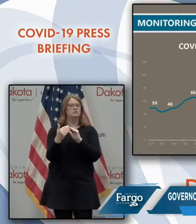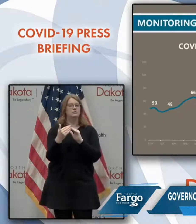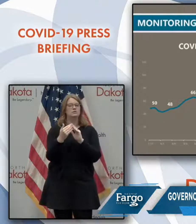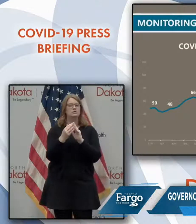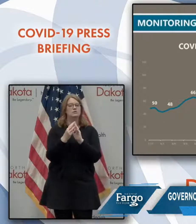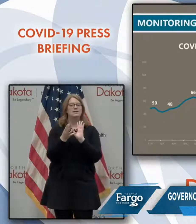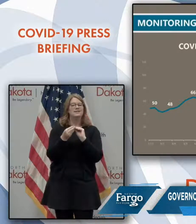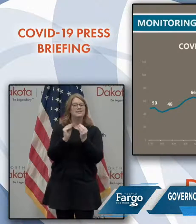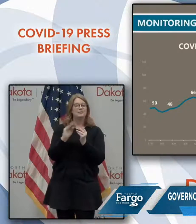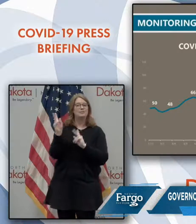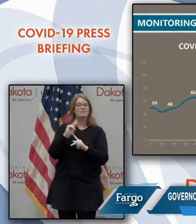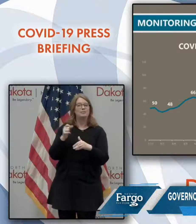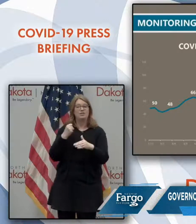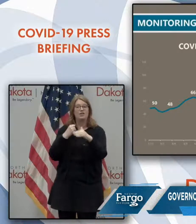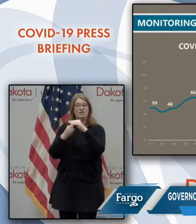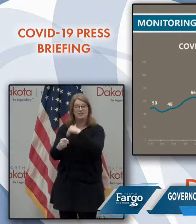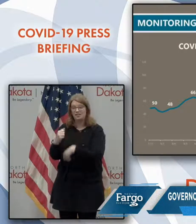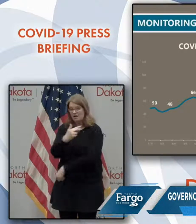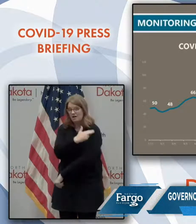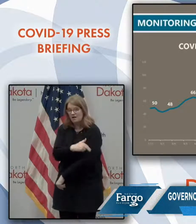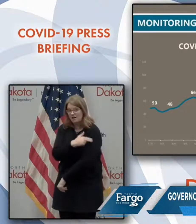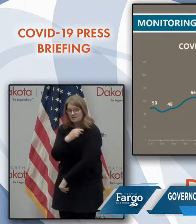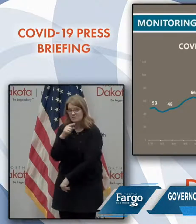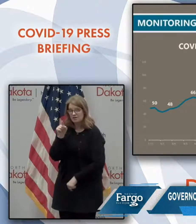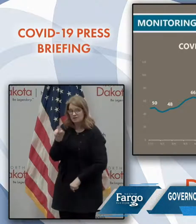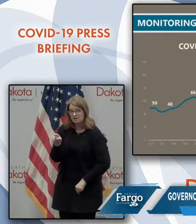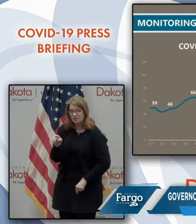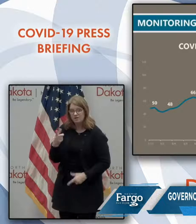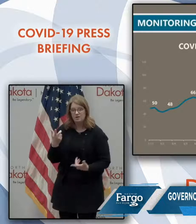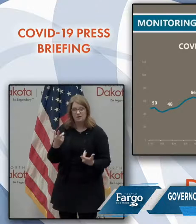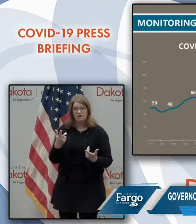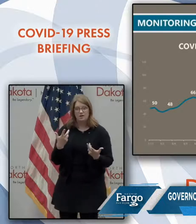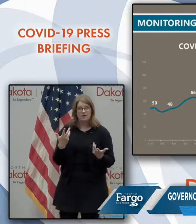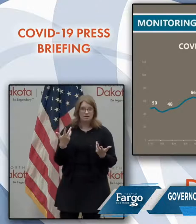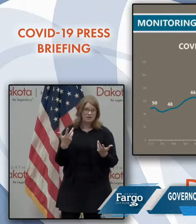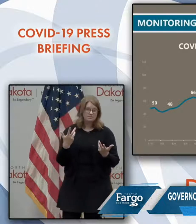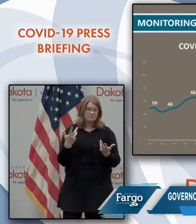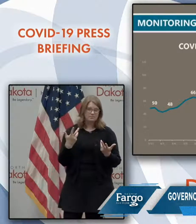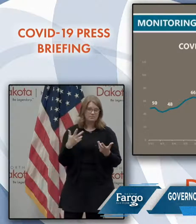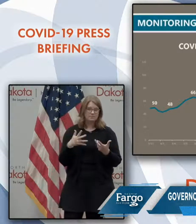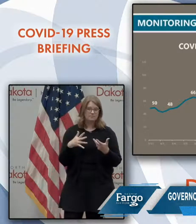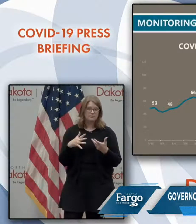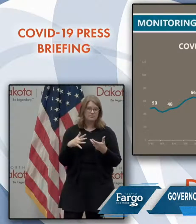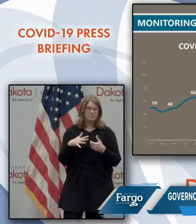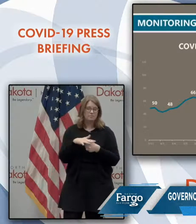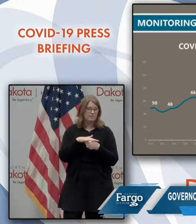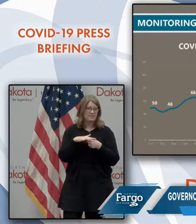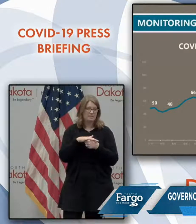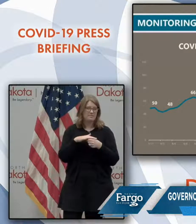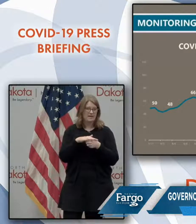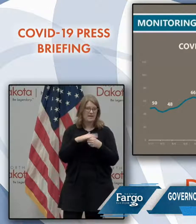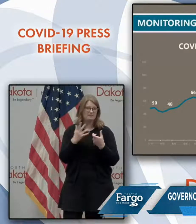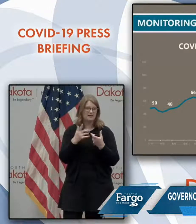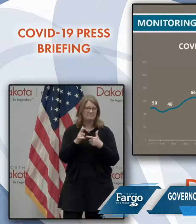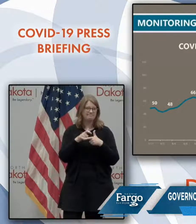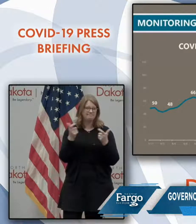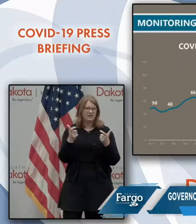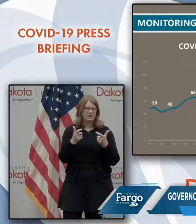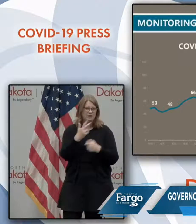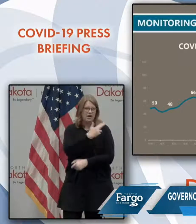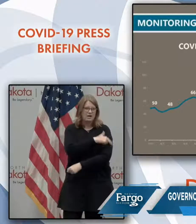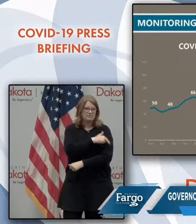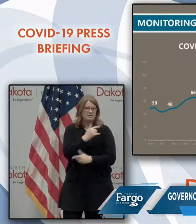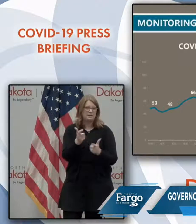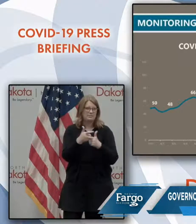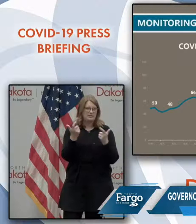we have hospitalized within, at least within the main tertiary hospitals, the largest